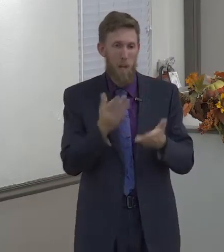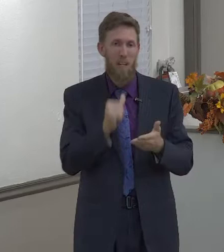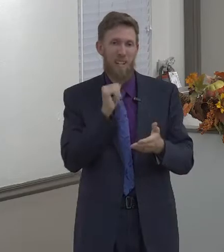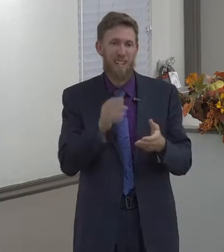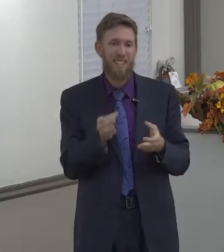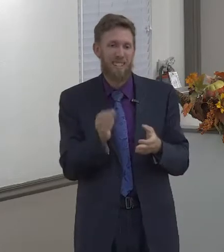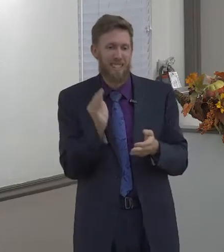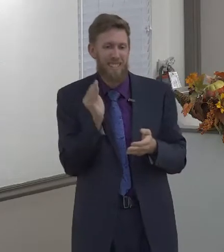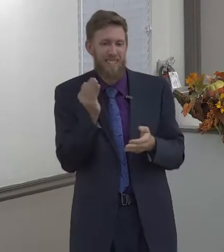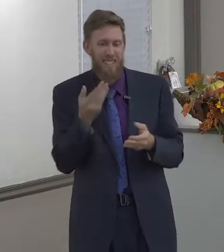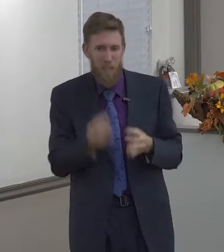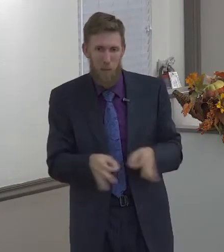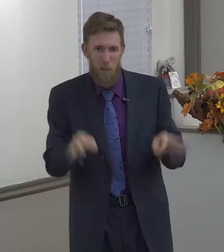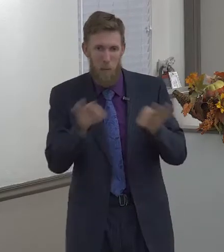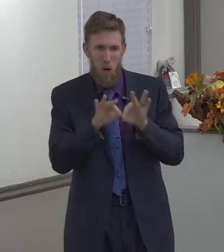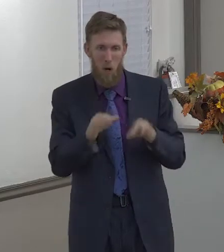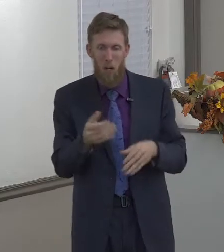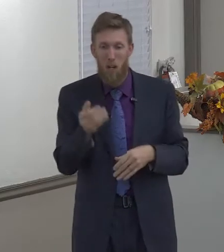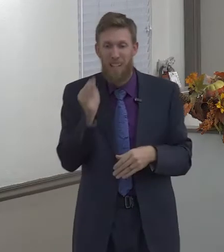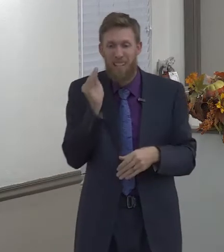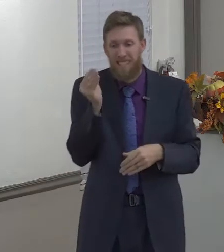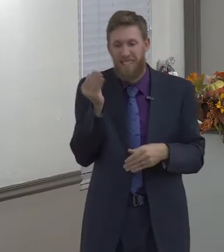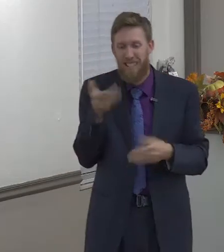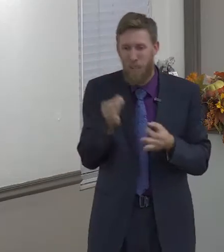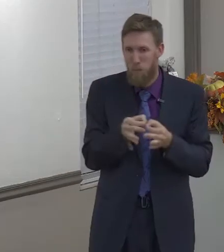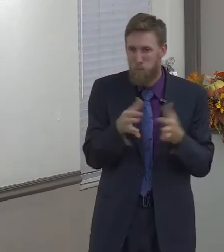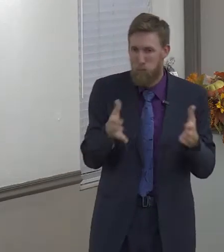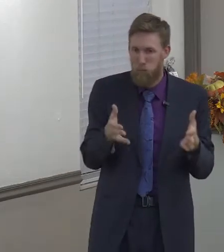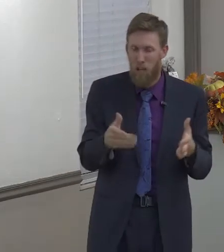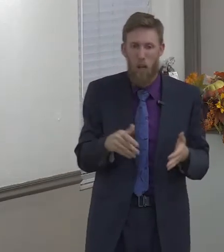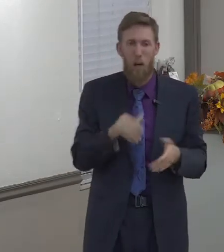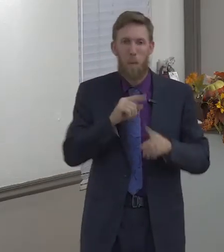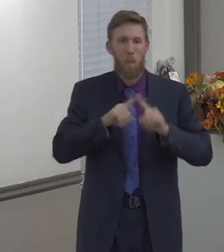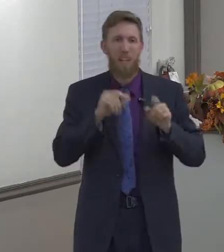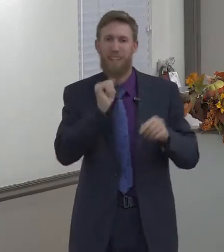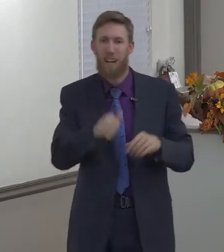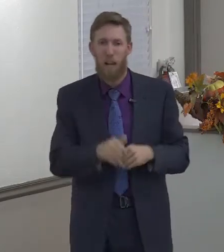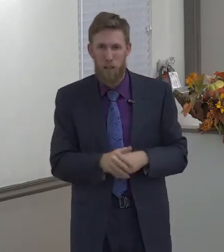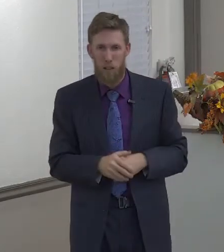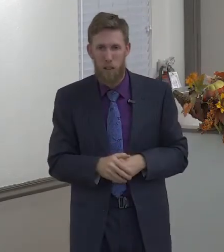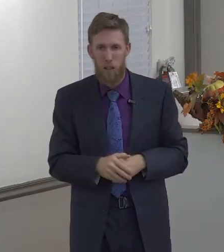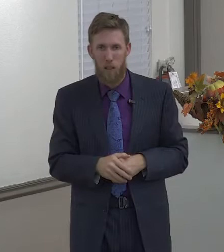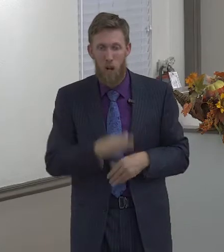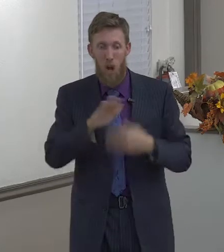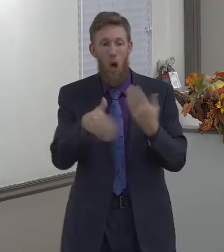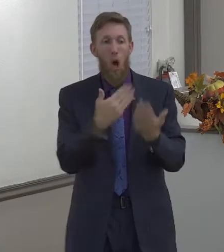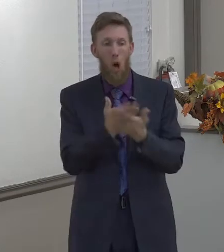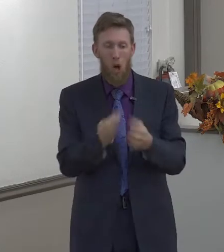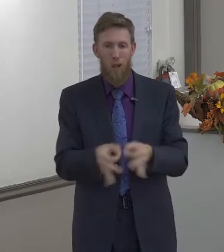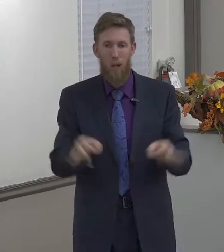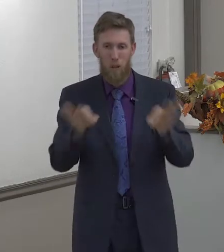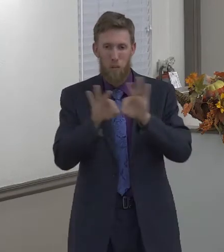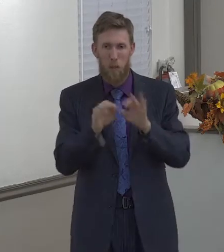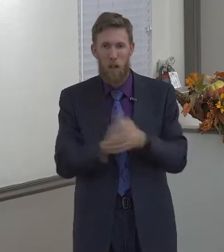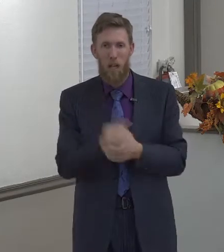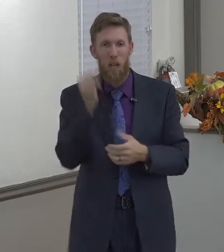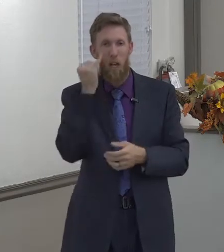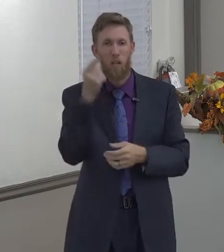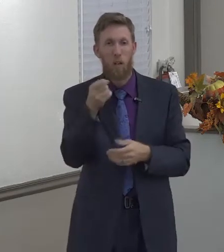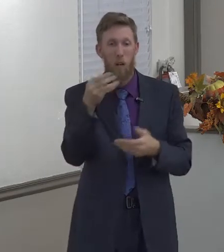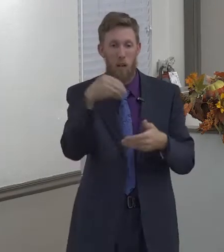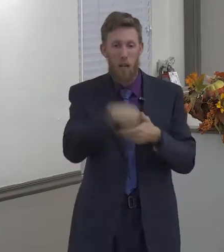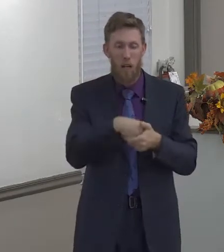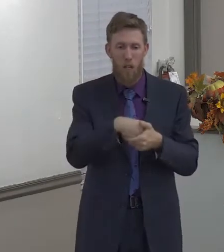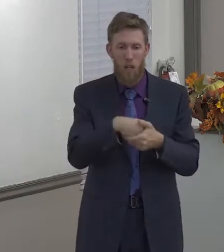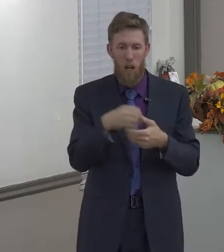if you were in a car accident and the result of the airbag, you have a broken nose,